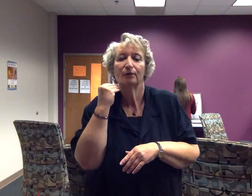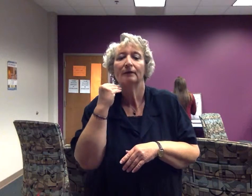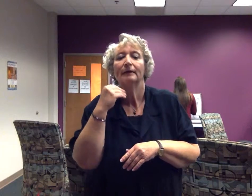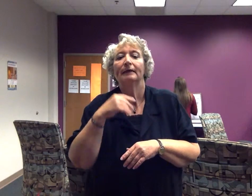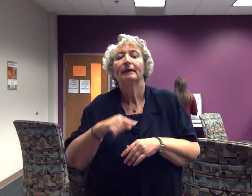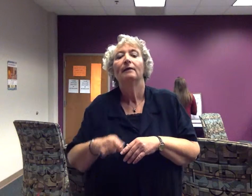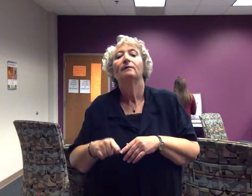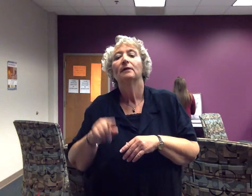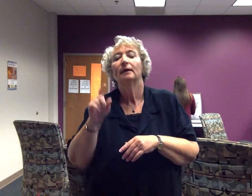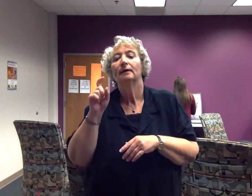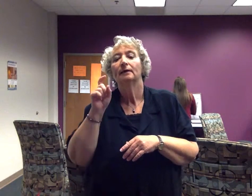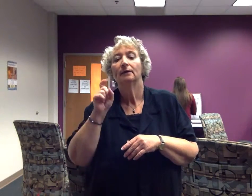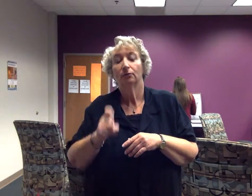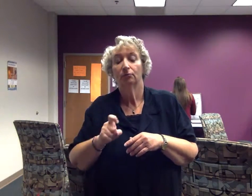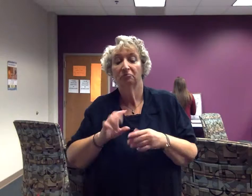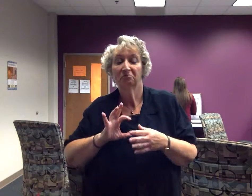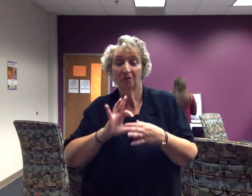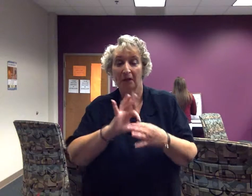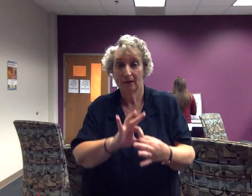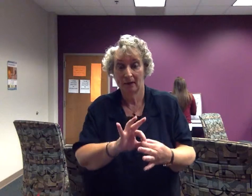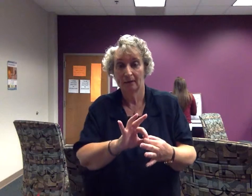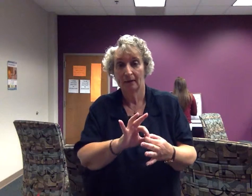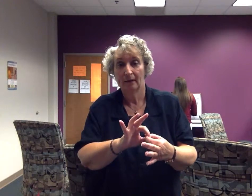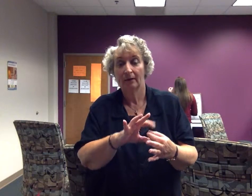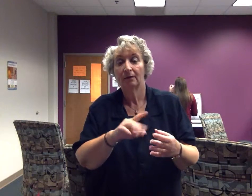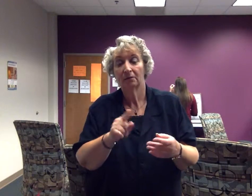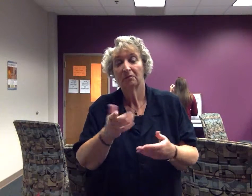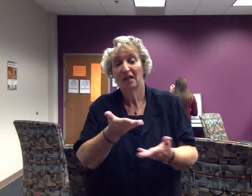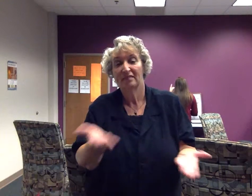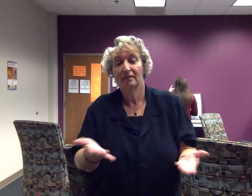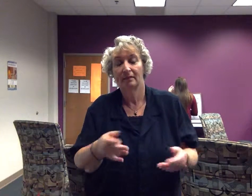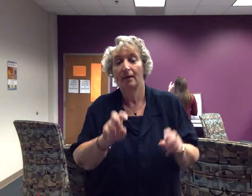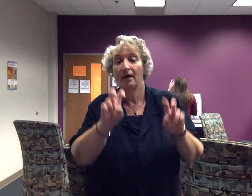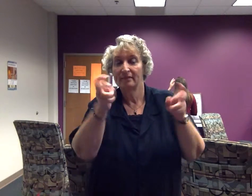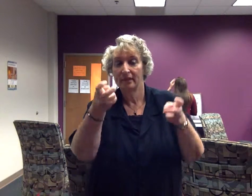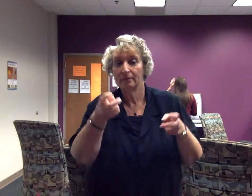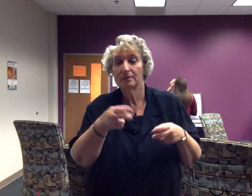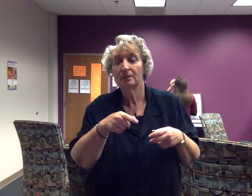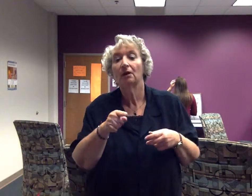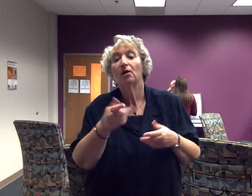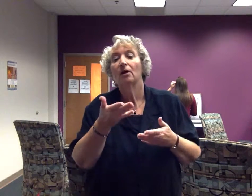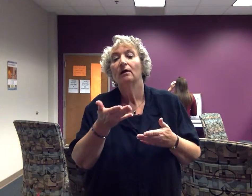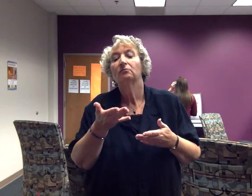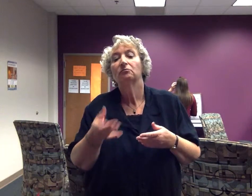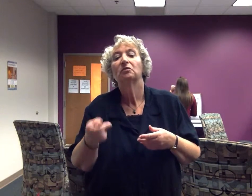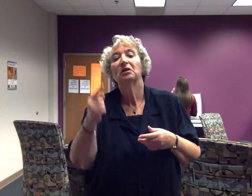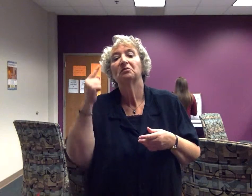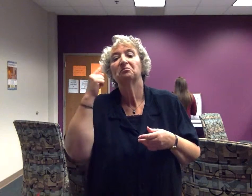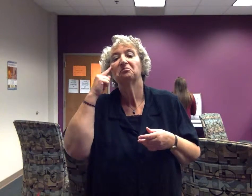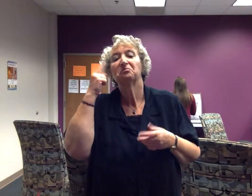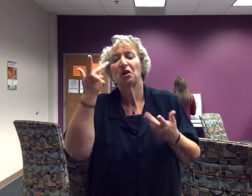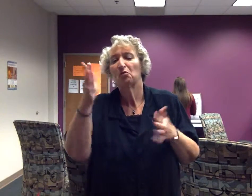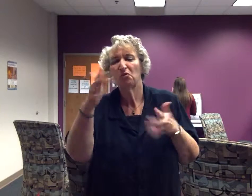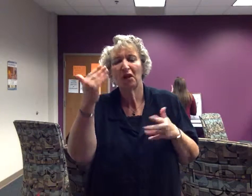they already know and understand quite a bit about these themes, and the teacher is simply expanding on them. If you're lucky enough to